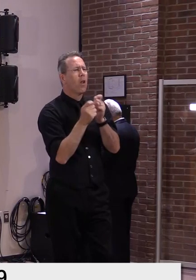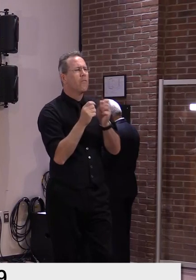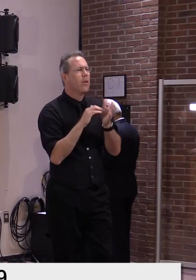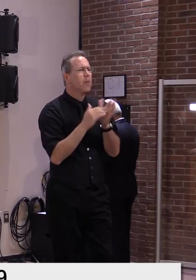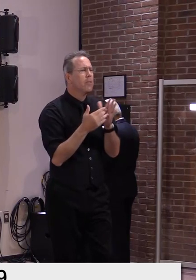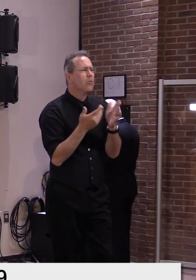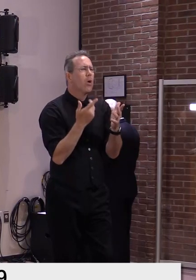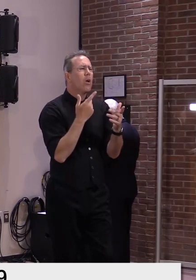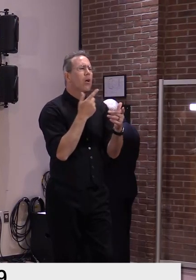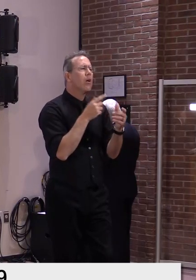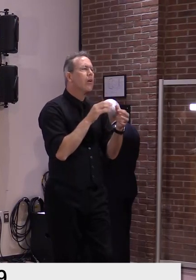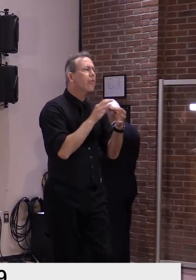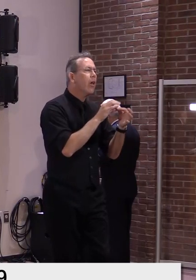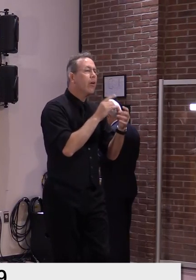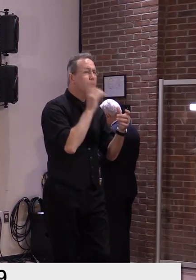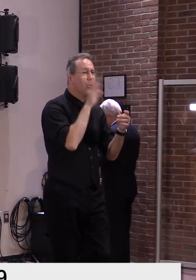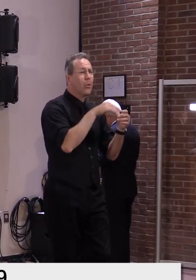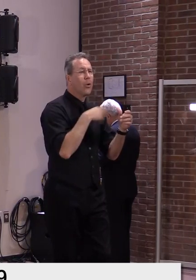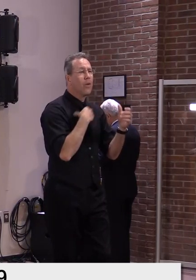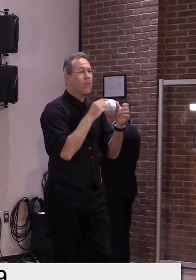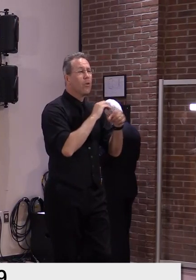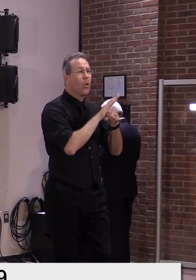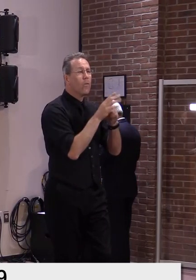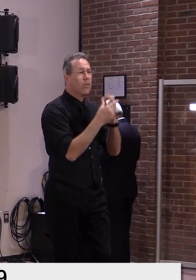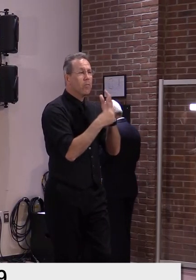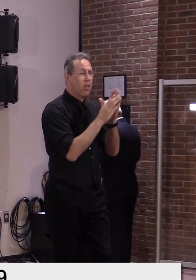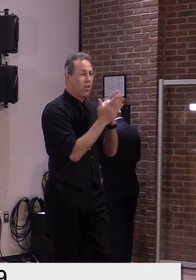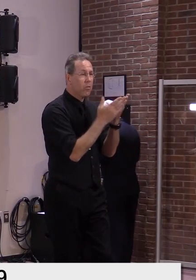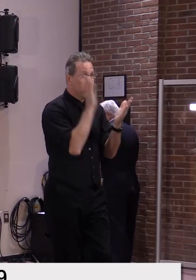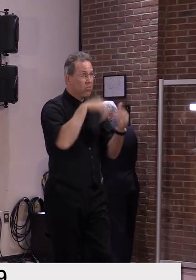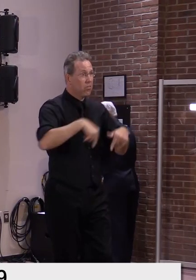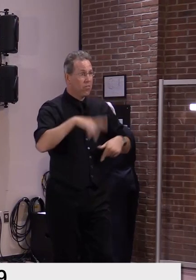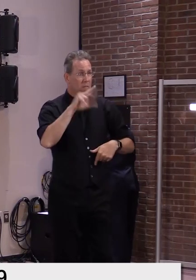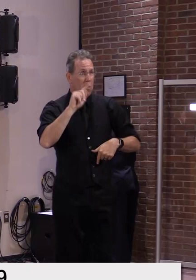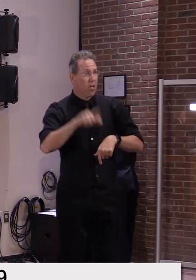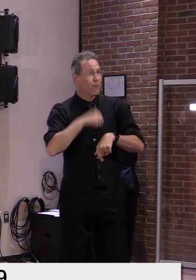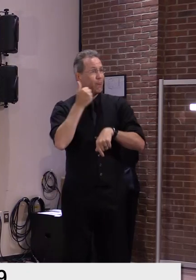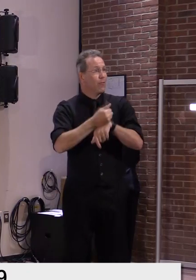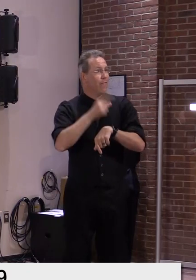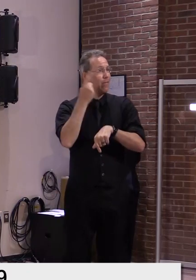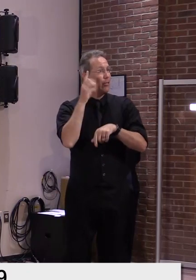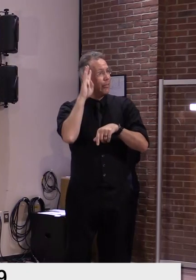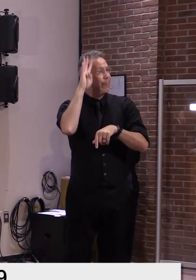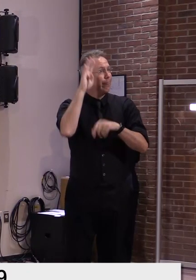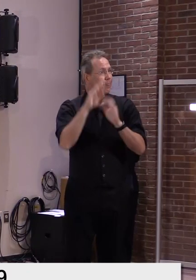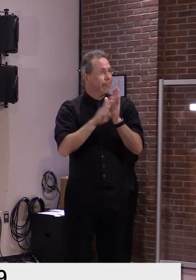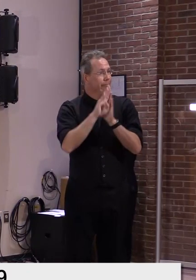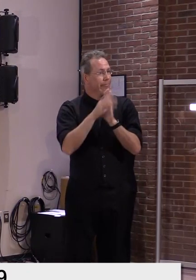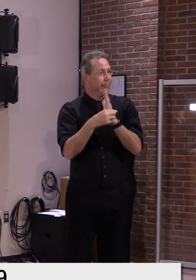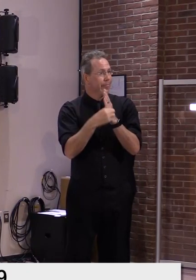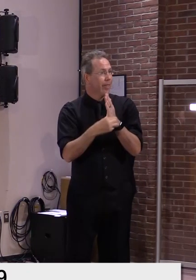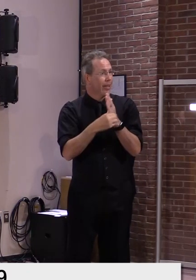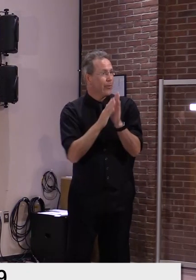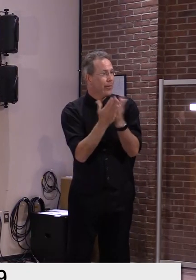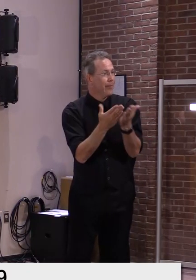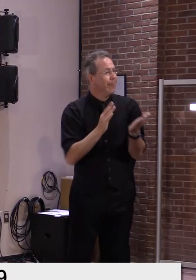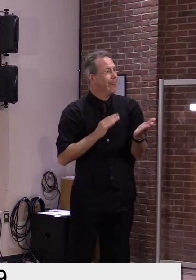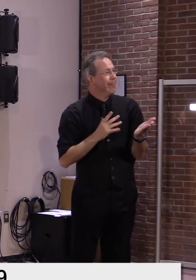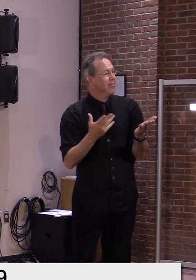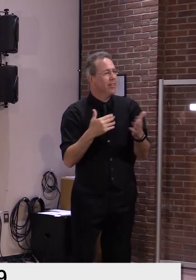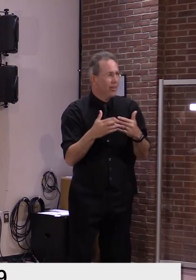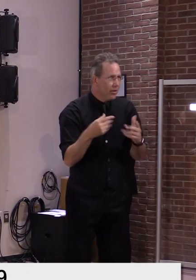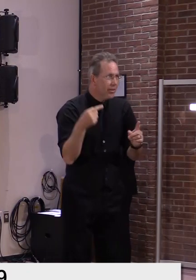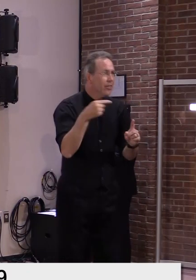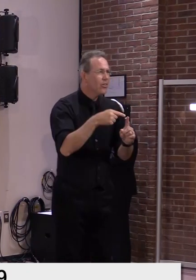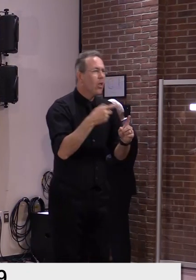of its kind in the country that's been mirrored by a number of agencies in order to protect both the public and staff. And that's